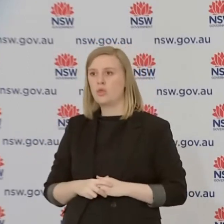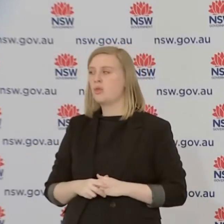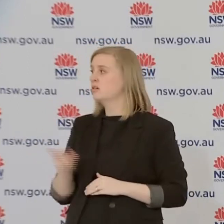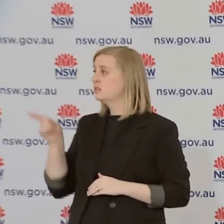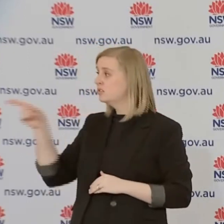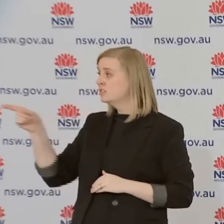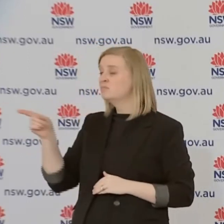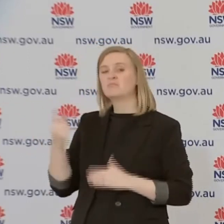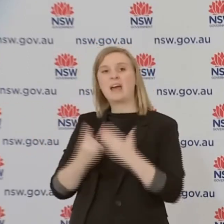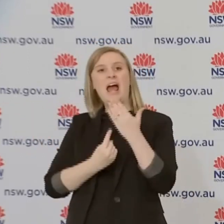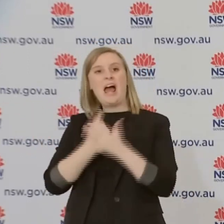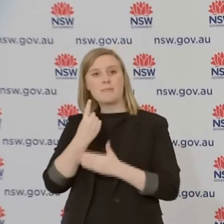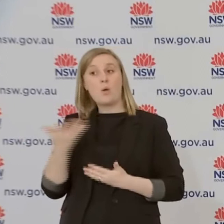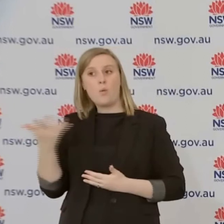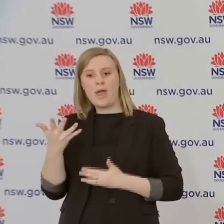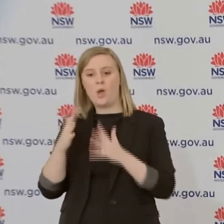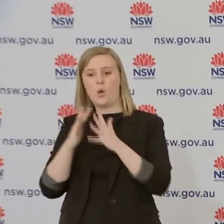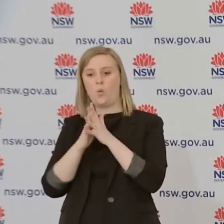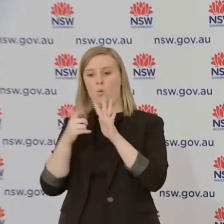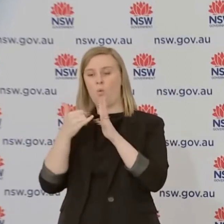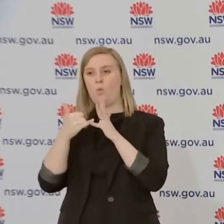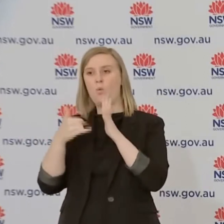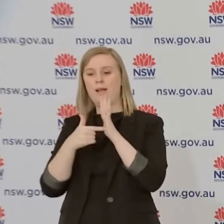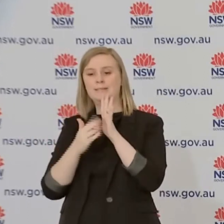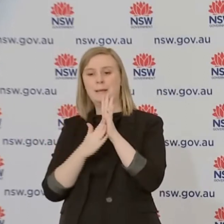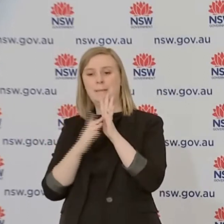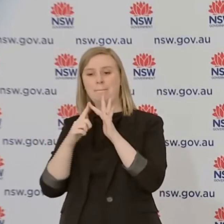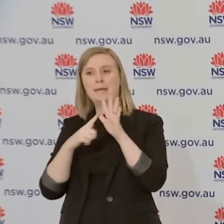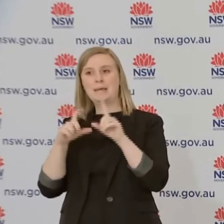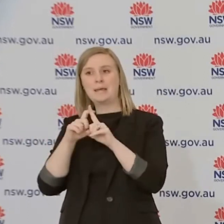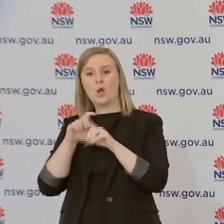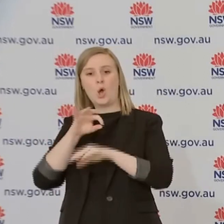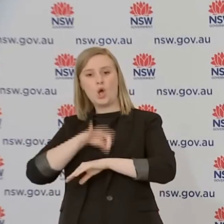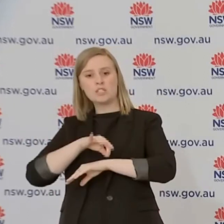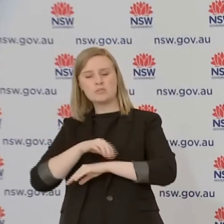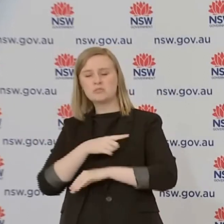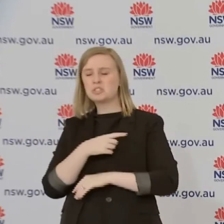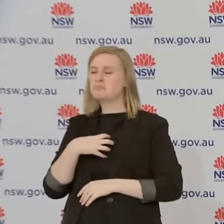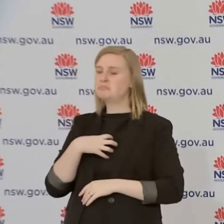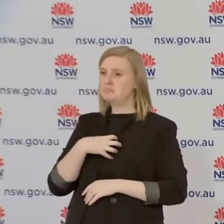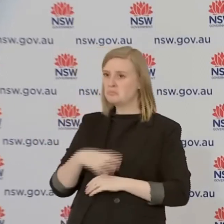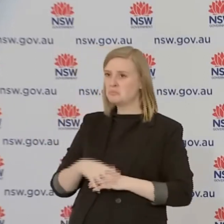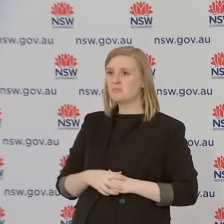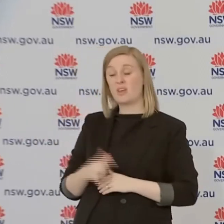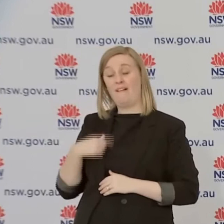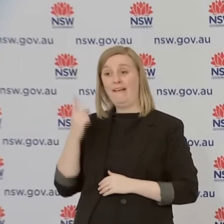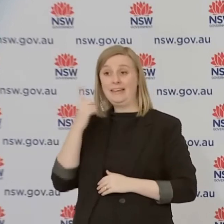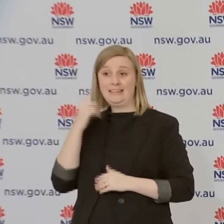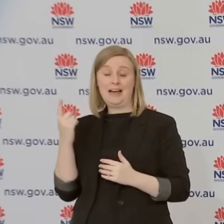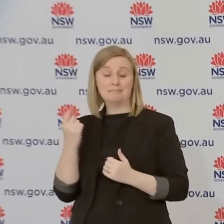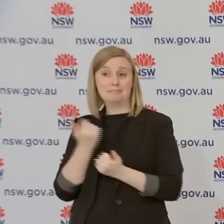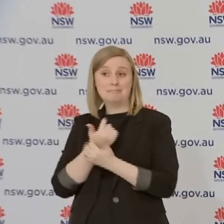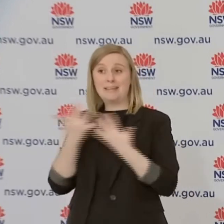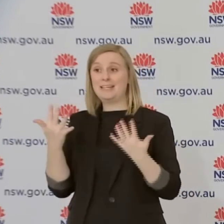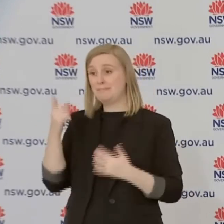other than... Westmead Hospital was. Sorry, where? Case specifically at Westmead Hospital. I don't know. Look, I heard yesterday from... I hear lots of things from media